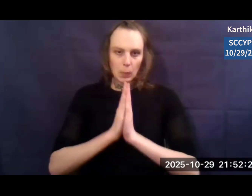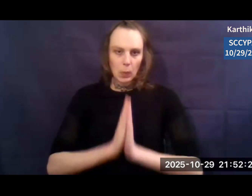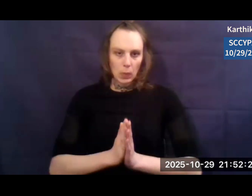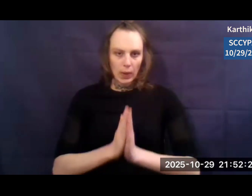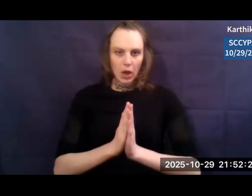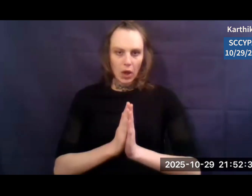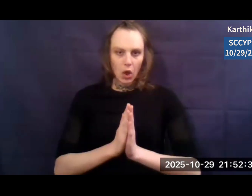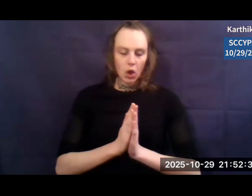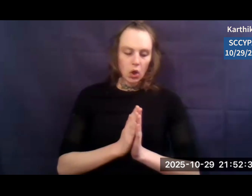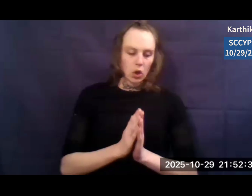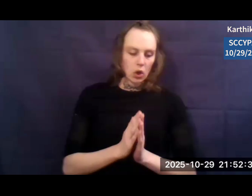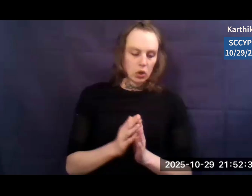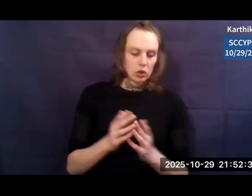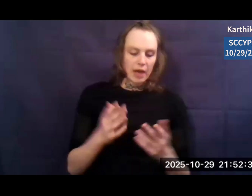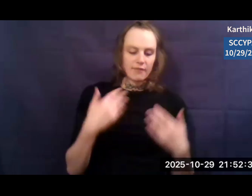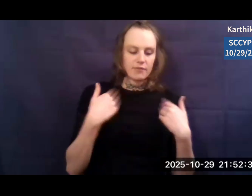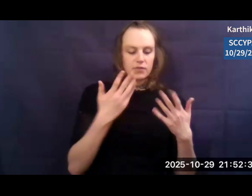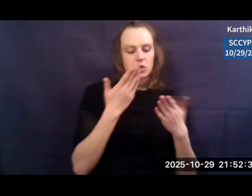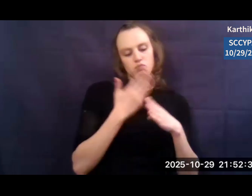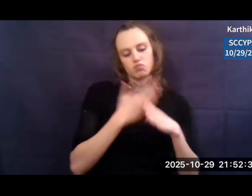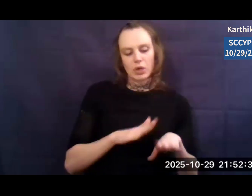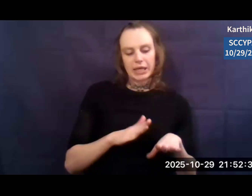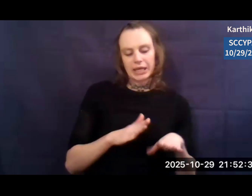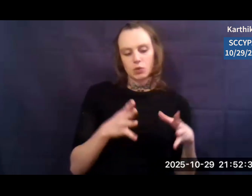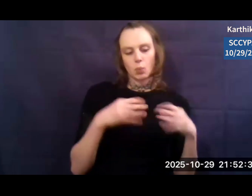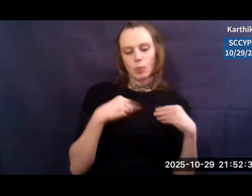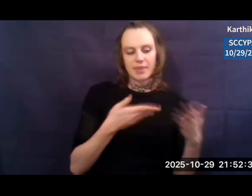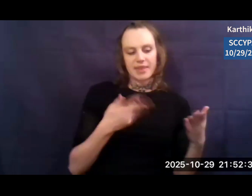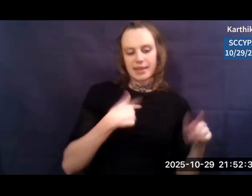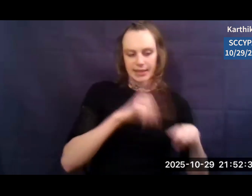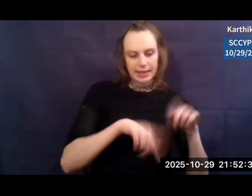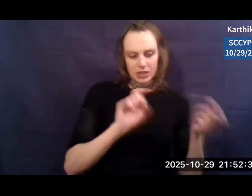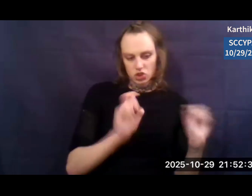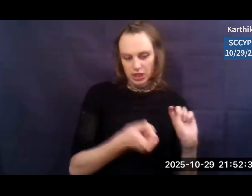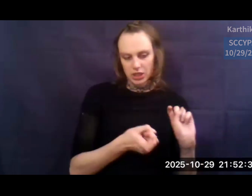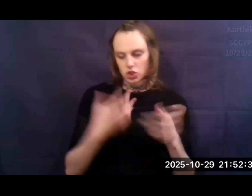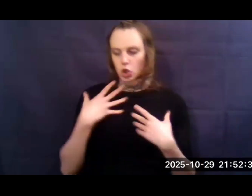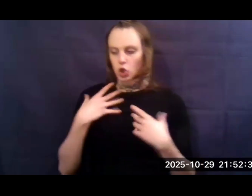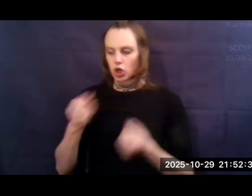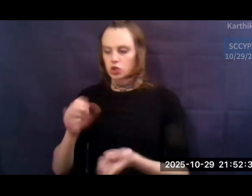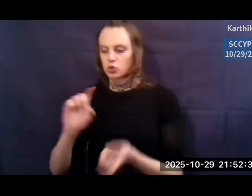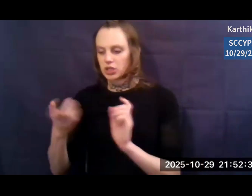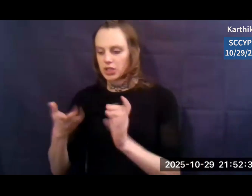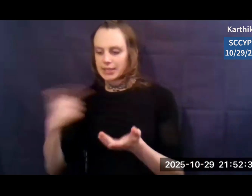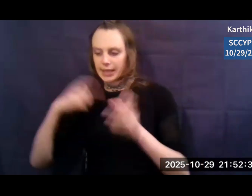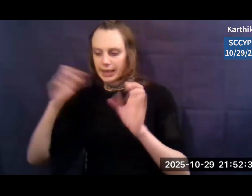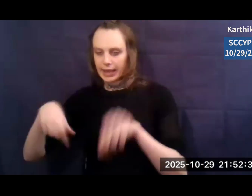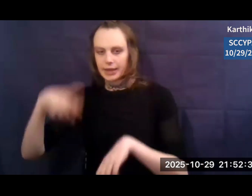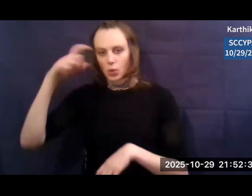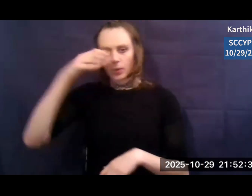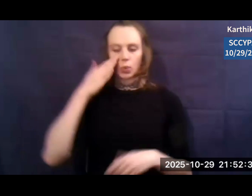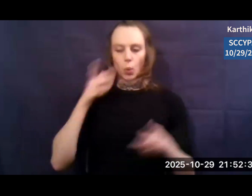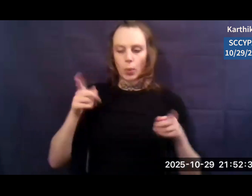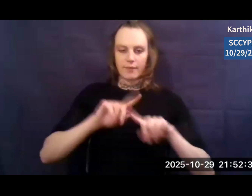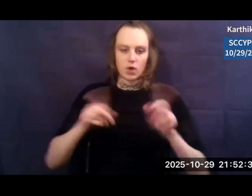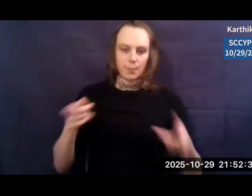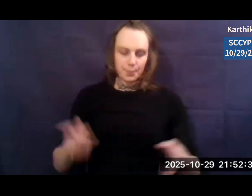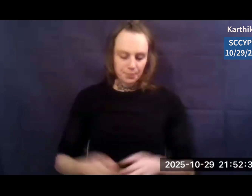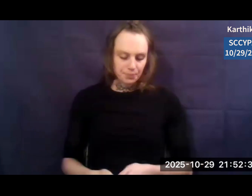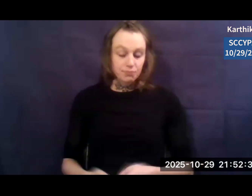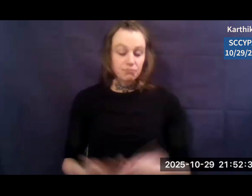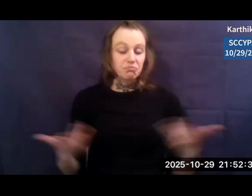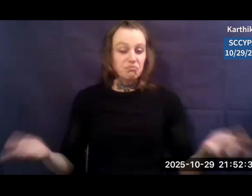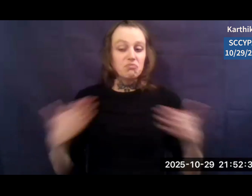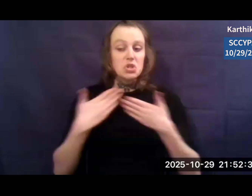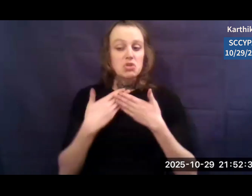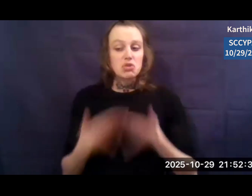things I cannot change, the courage to change the things I can, and the wisdom to know the difference. I, for the most part, had the courage to change the